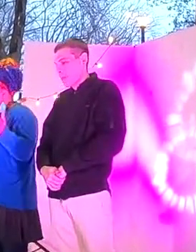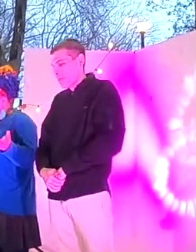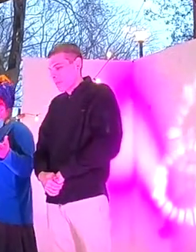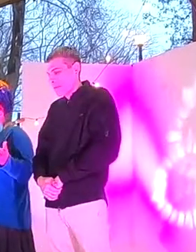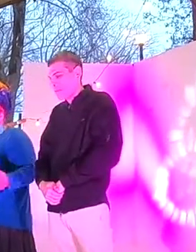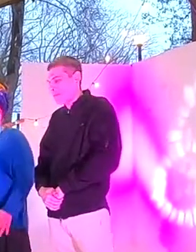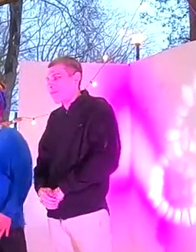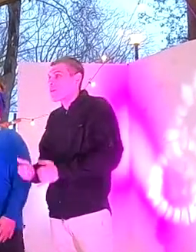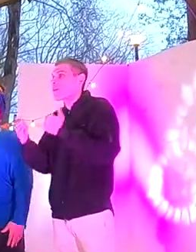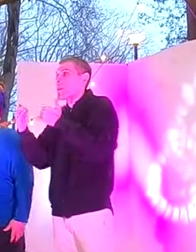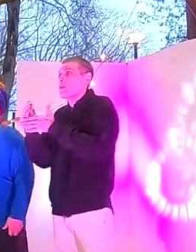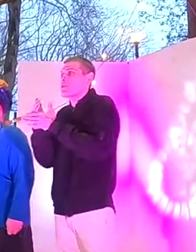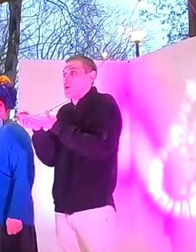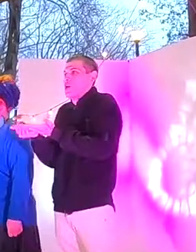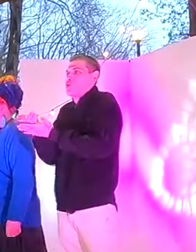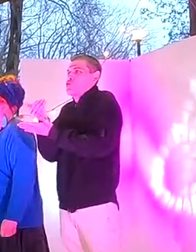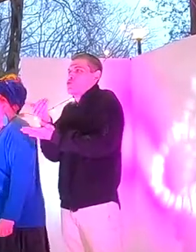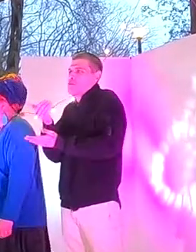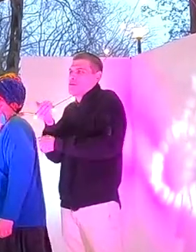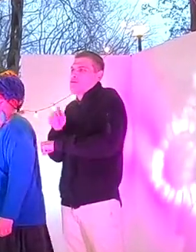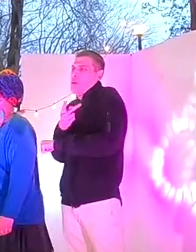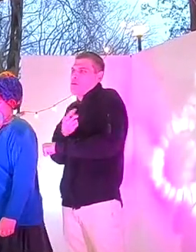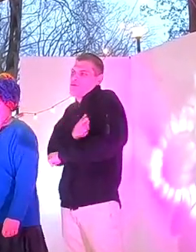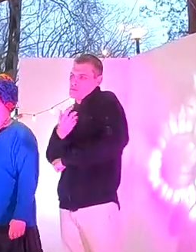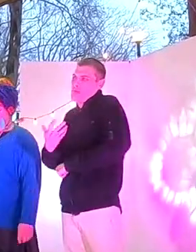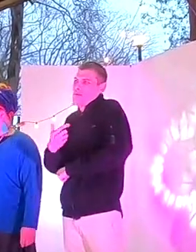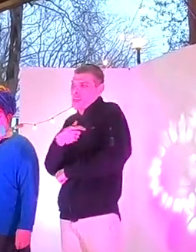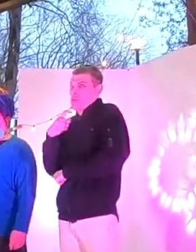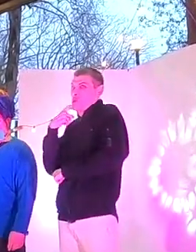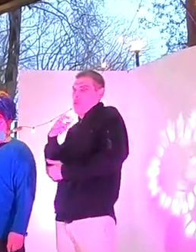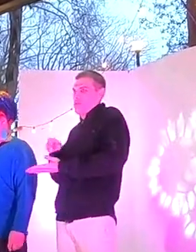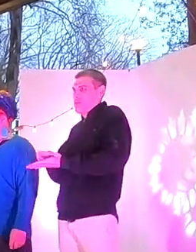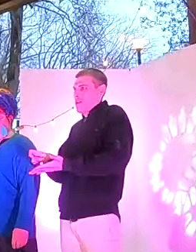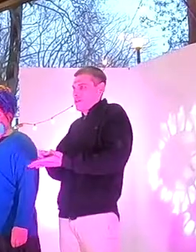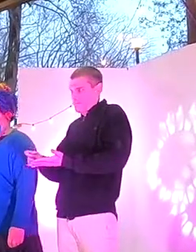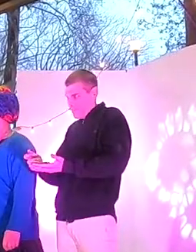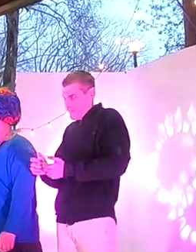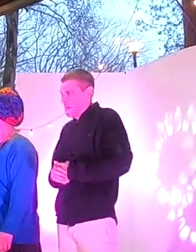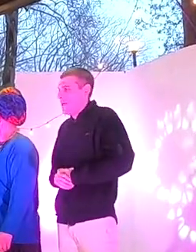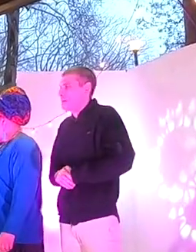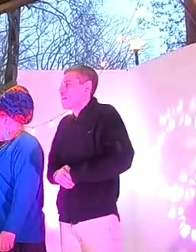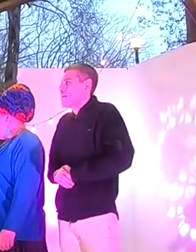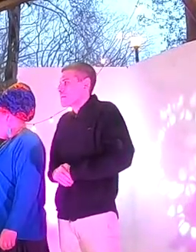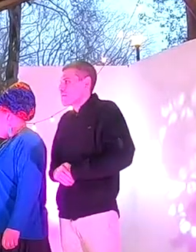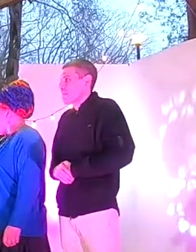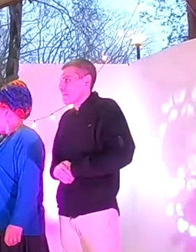I'm going to share some new poems with you that I've recently written, so I'm definitely going to be reading them.